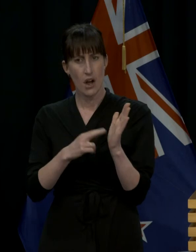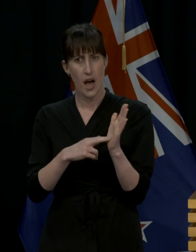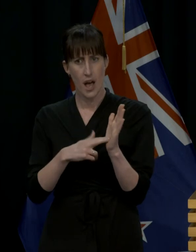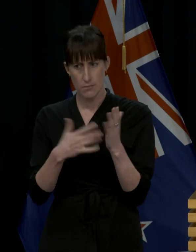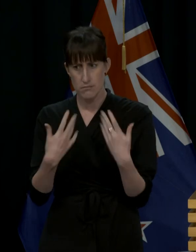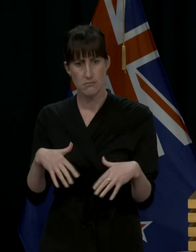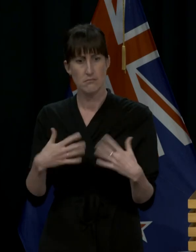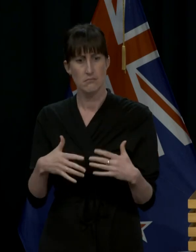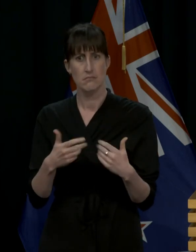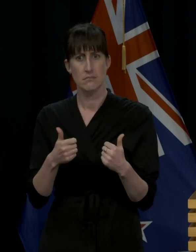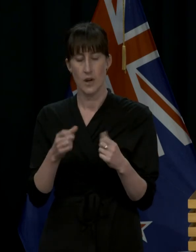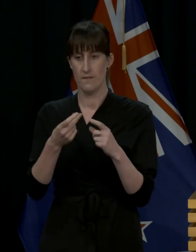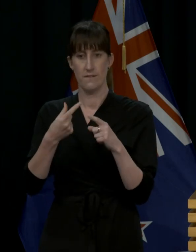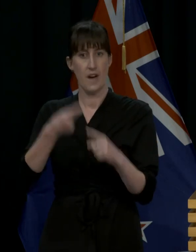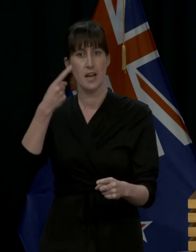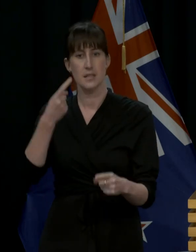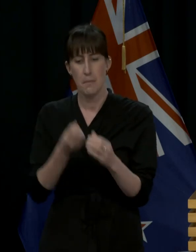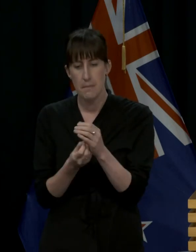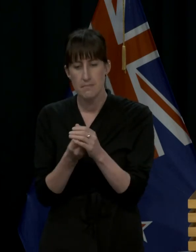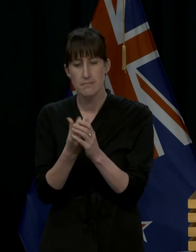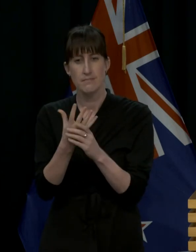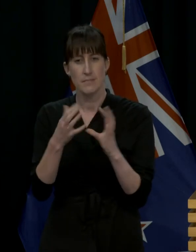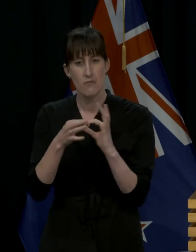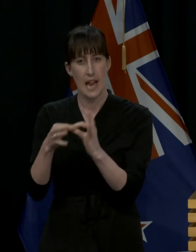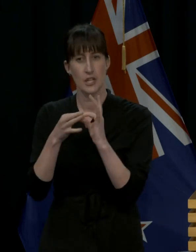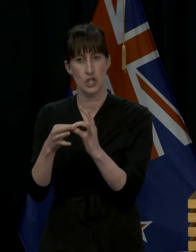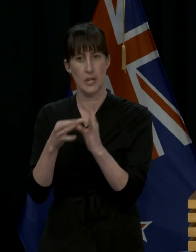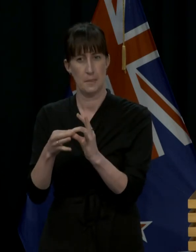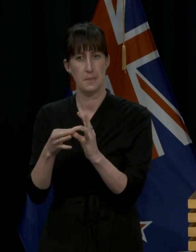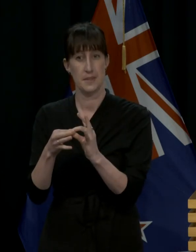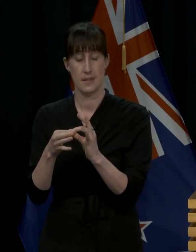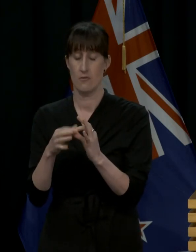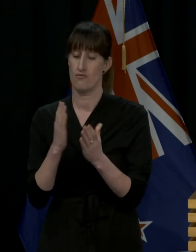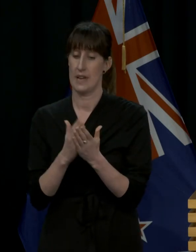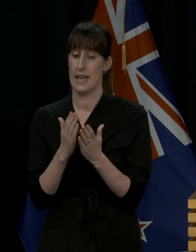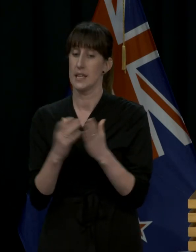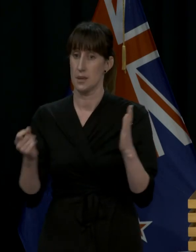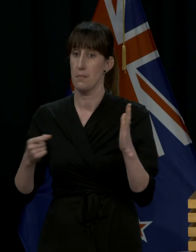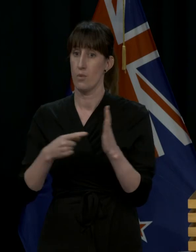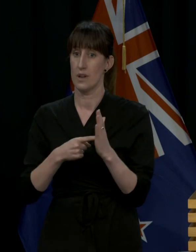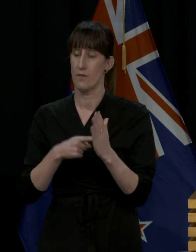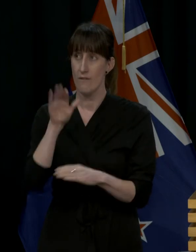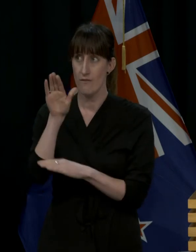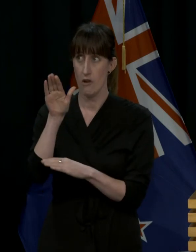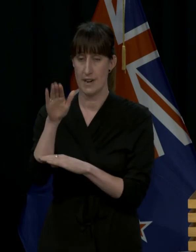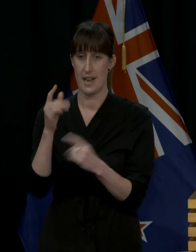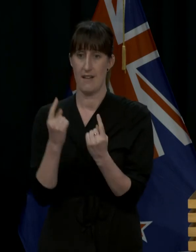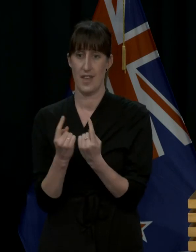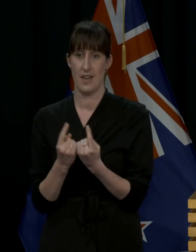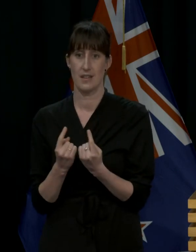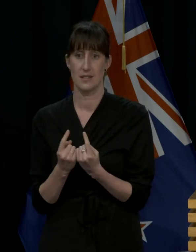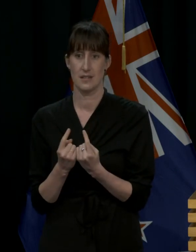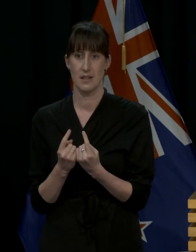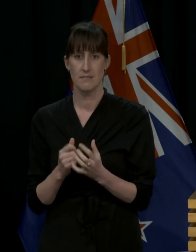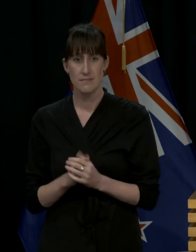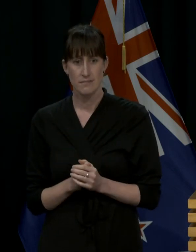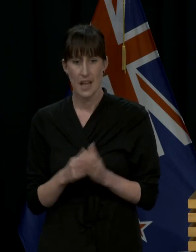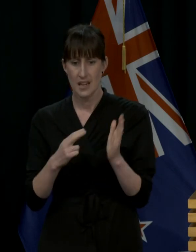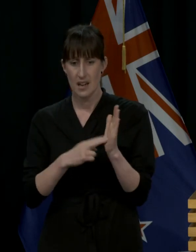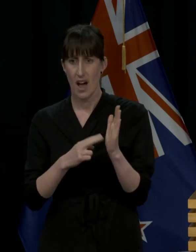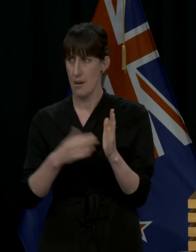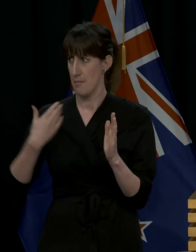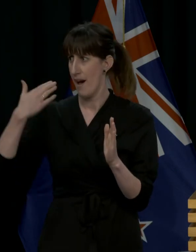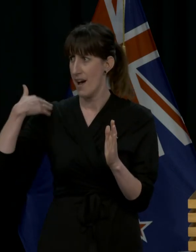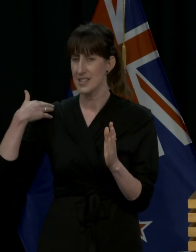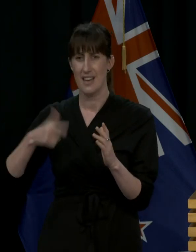relationships very, very quickly, and that is one of the key jobs in a foreign affairs role. You only need to look at the difficult work that she has had